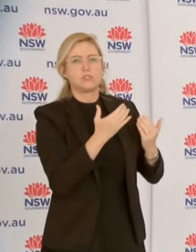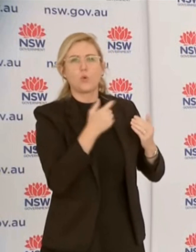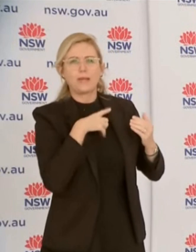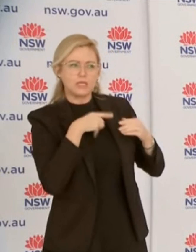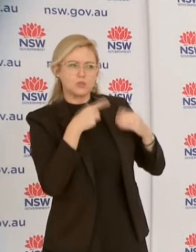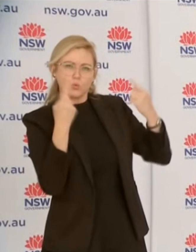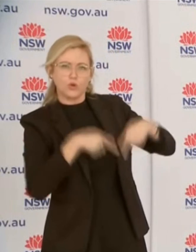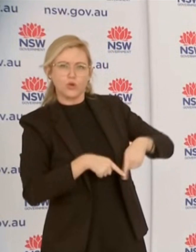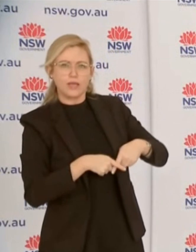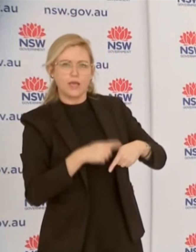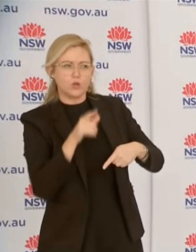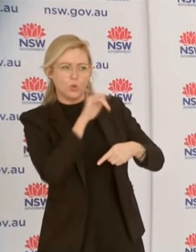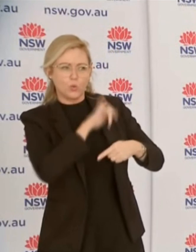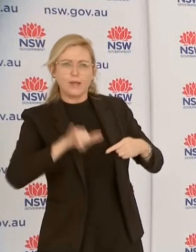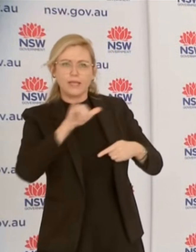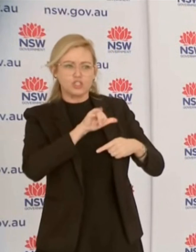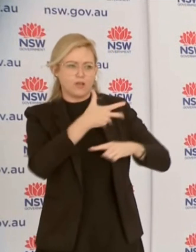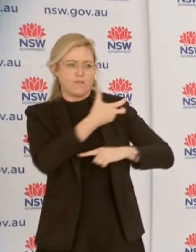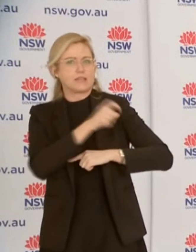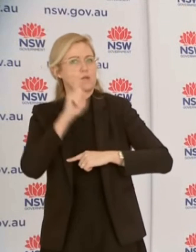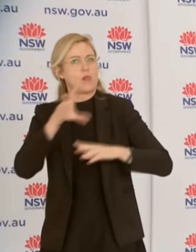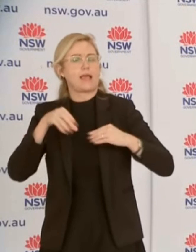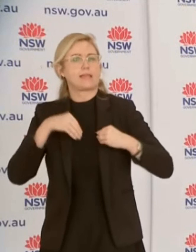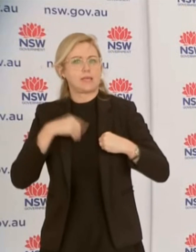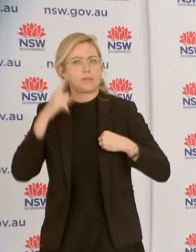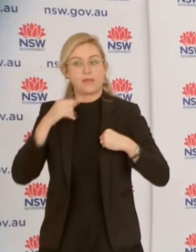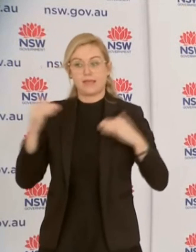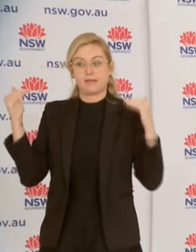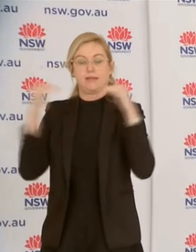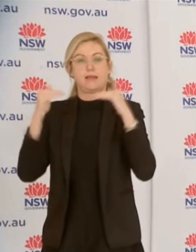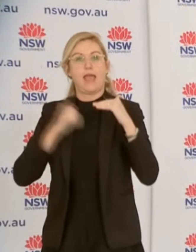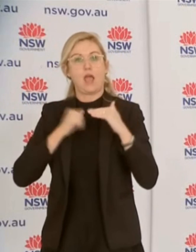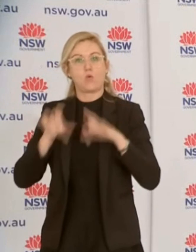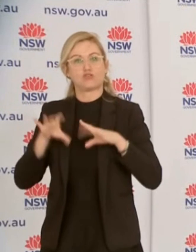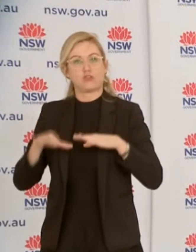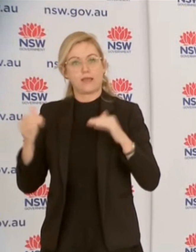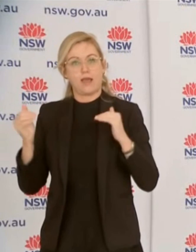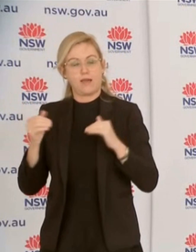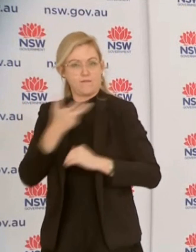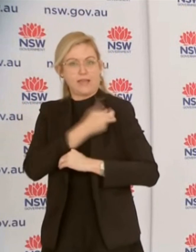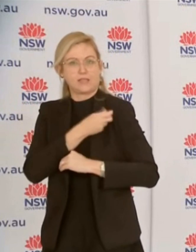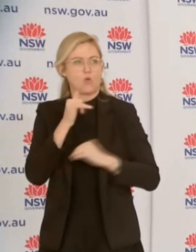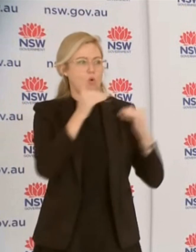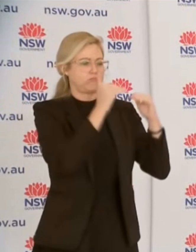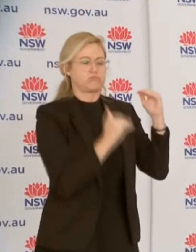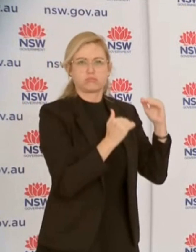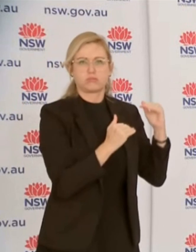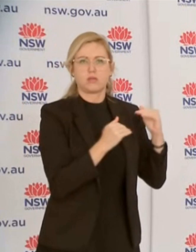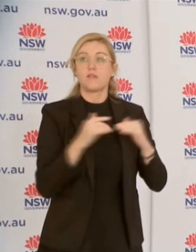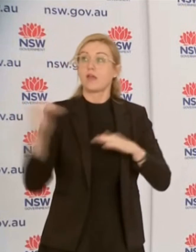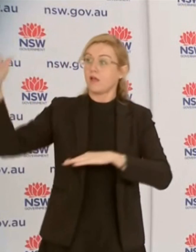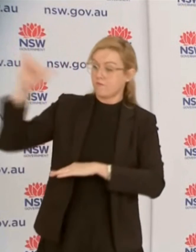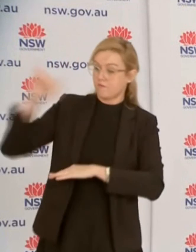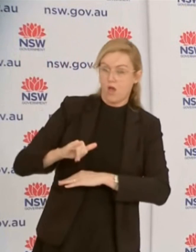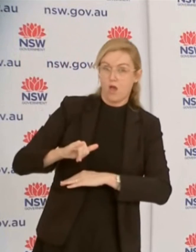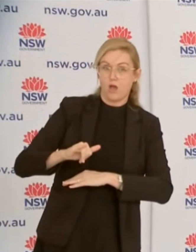home Australians, especially those who obviously want to come home and look forward to home quarantining rather than being in a hotel. And those